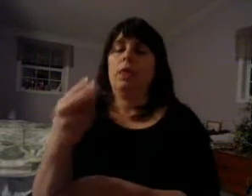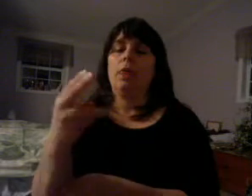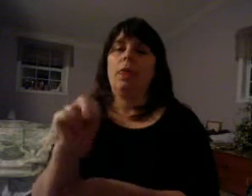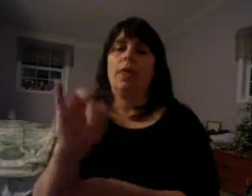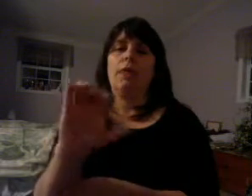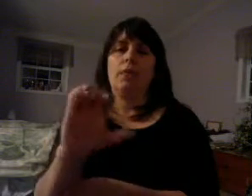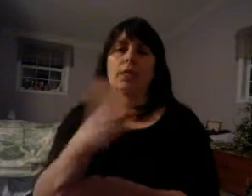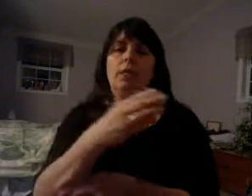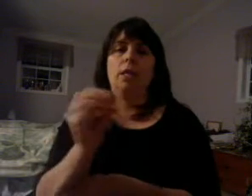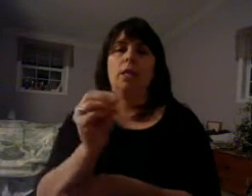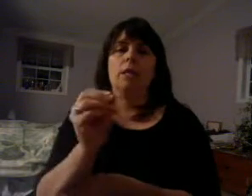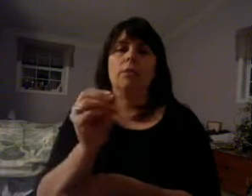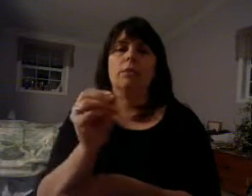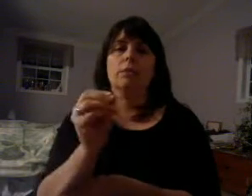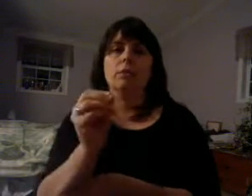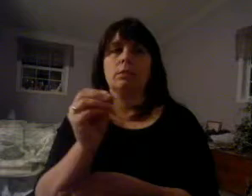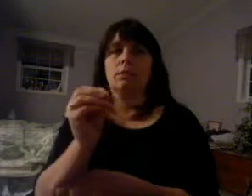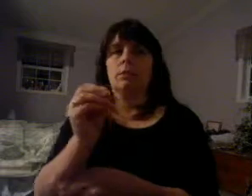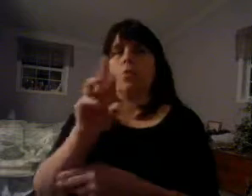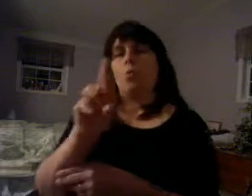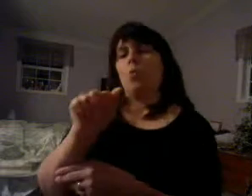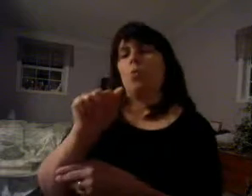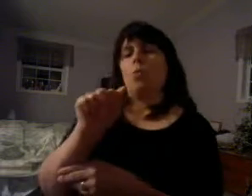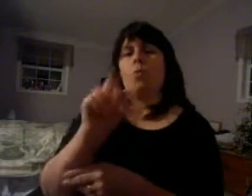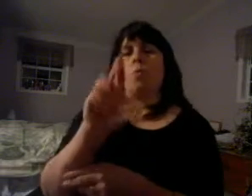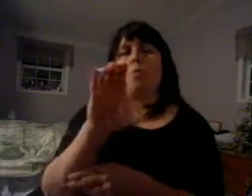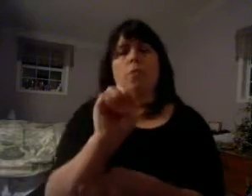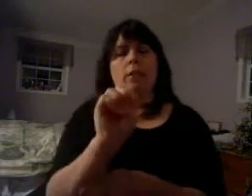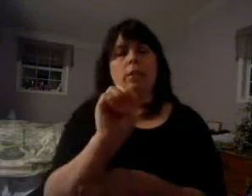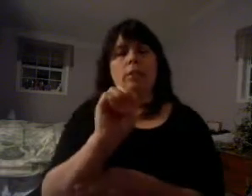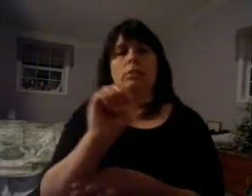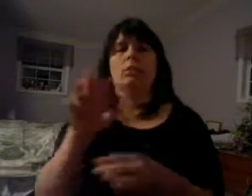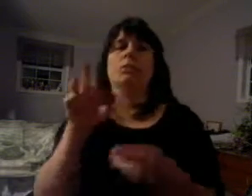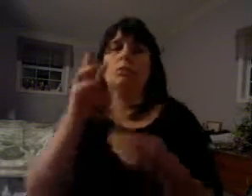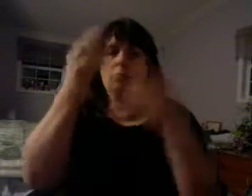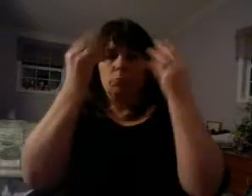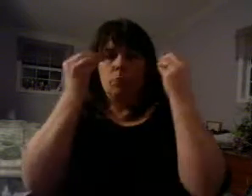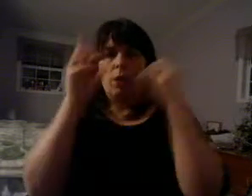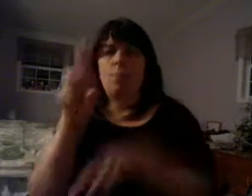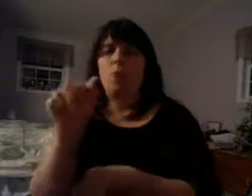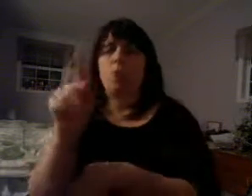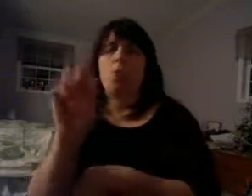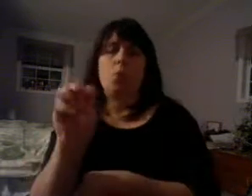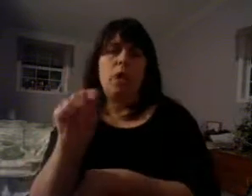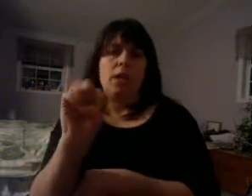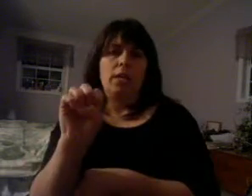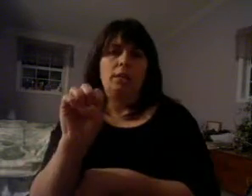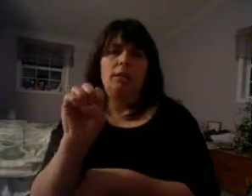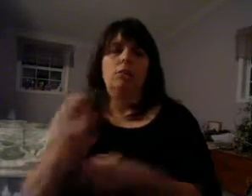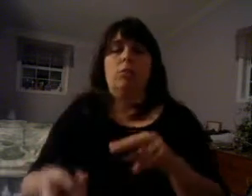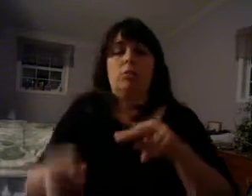and we're losing ground. From 1950 to 1980, the difference in black and white homicide